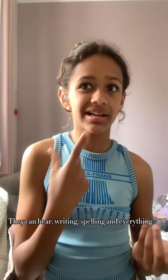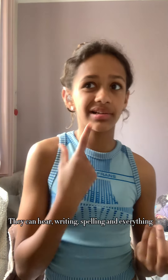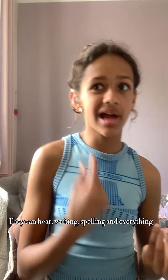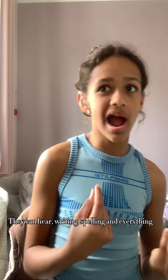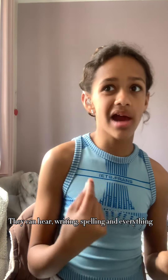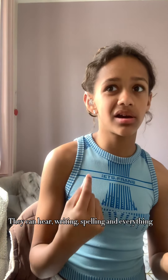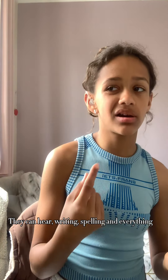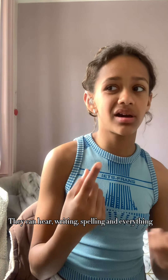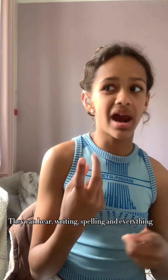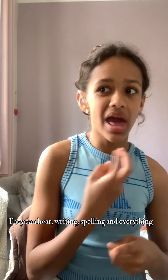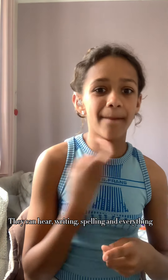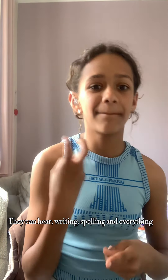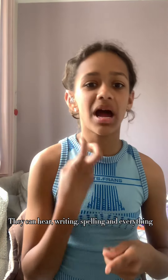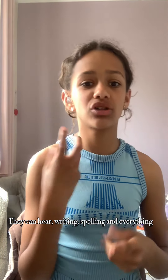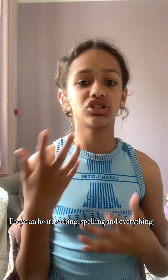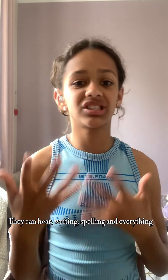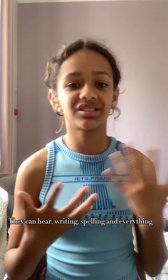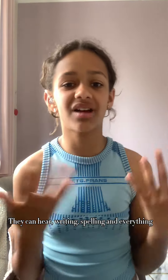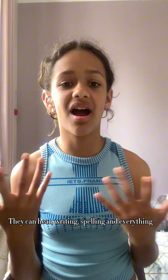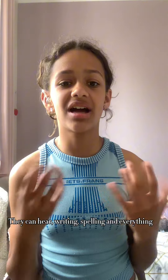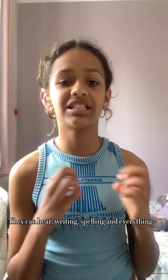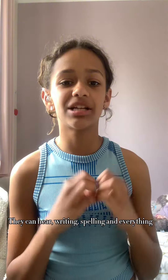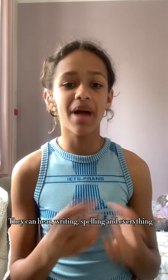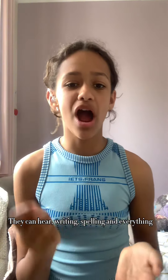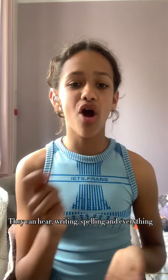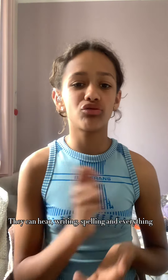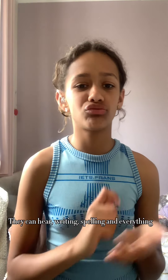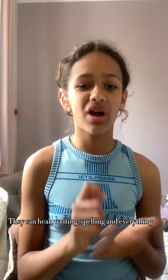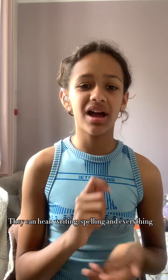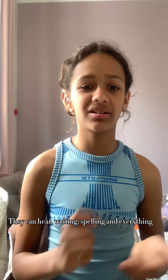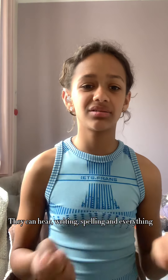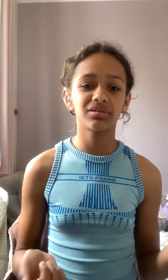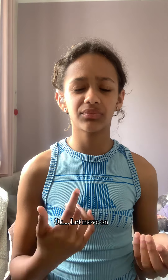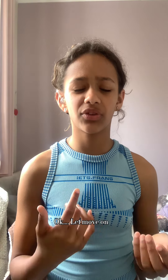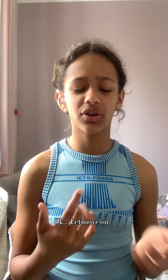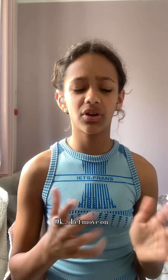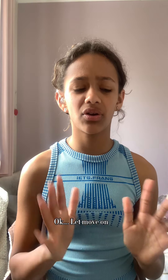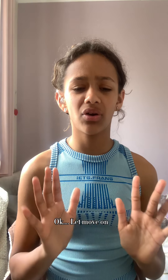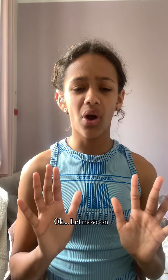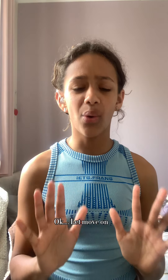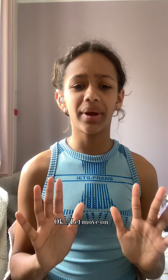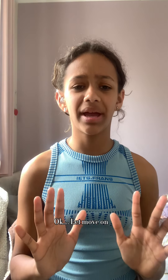car, but I'm not wearing it Okay?